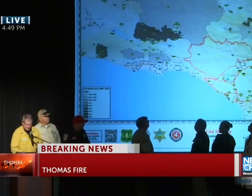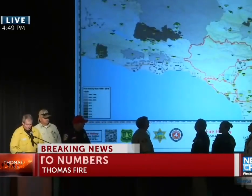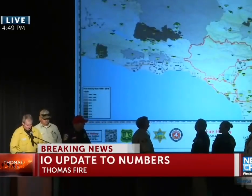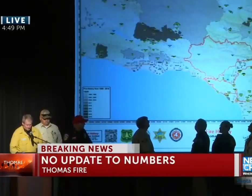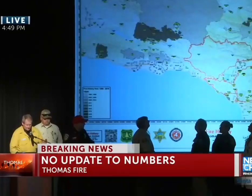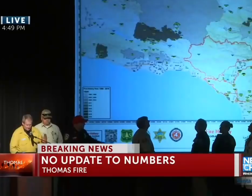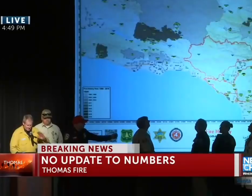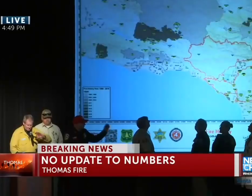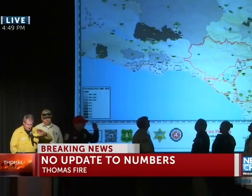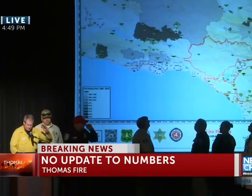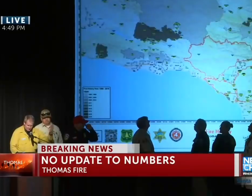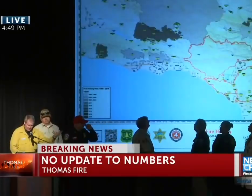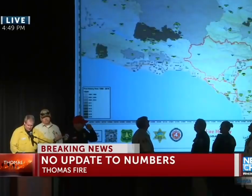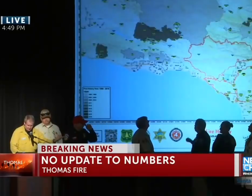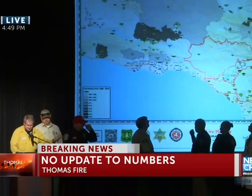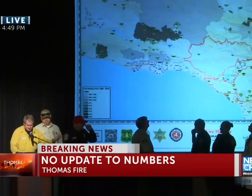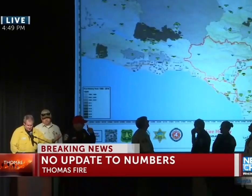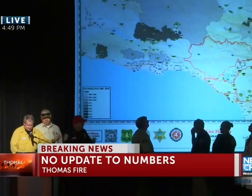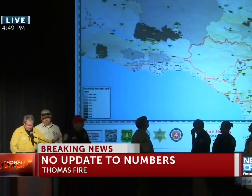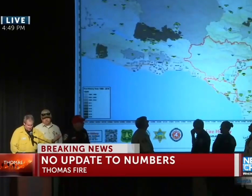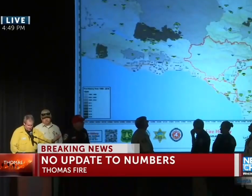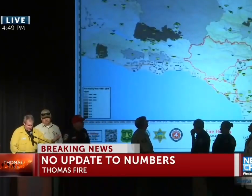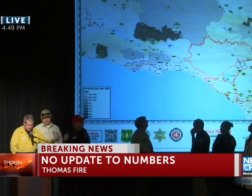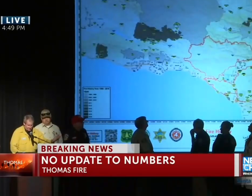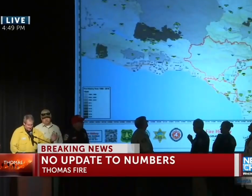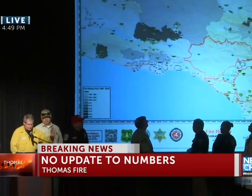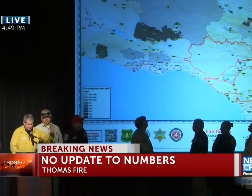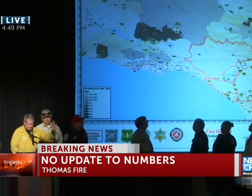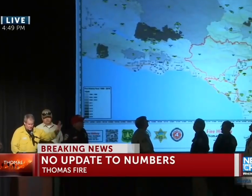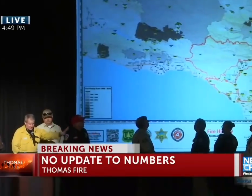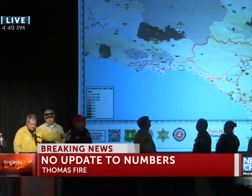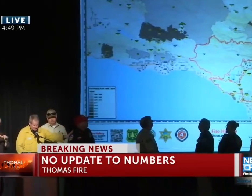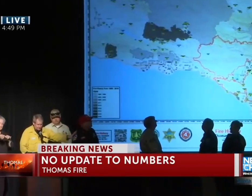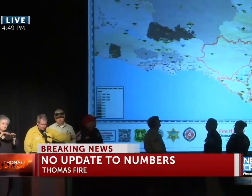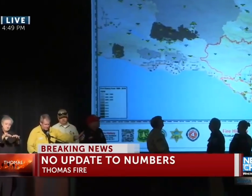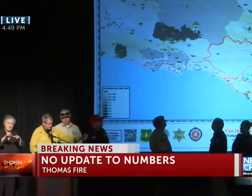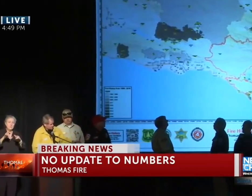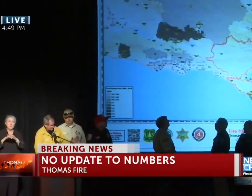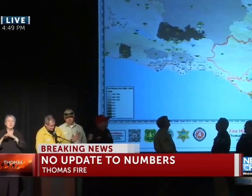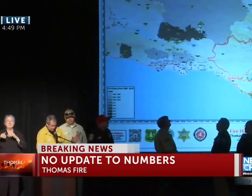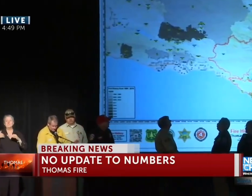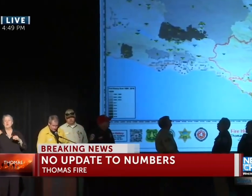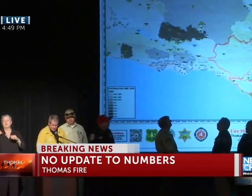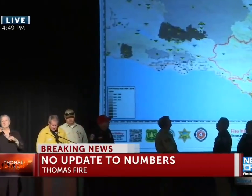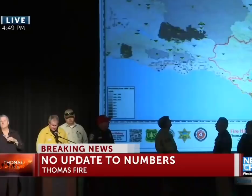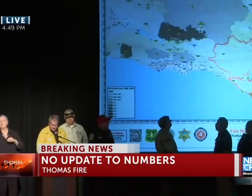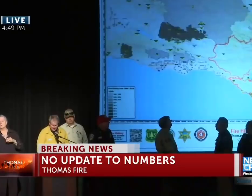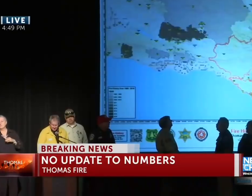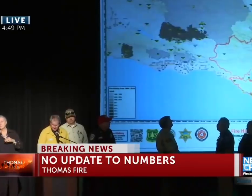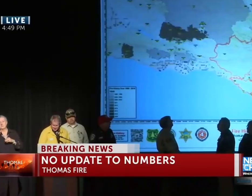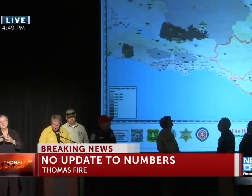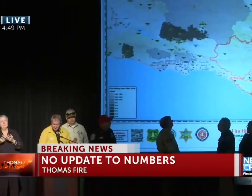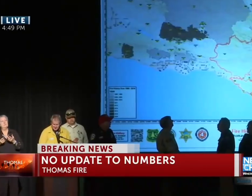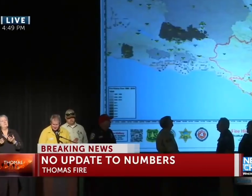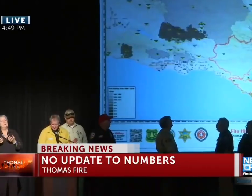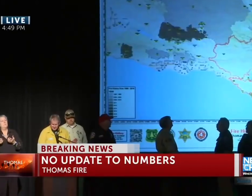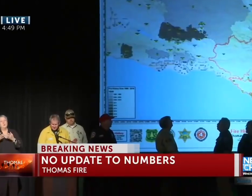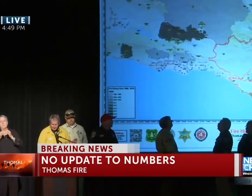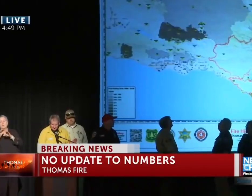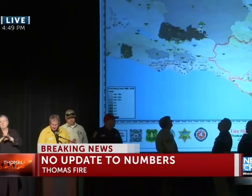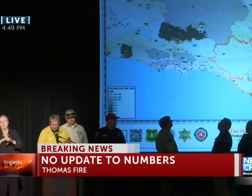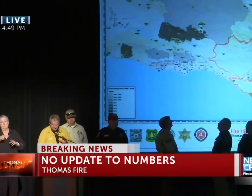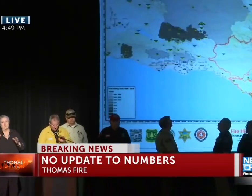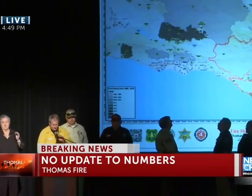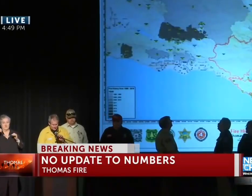that perimeter, and then when if it slopped over our fire lines, it would be going into younger fuels than the old fuels it's in right now. Does that make